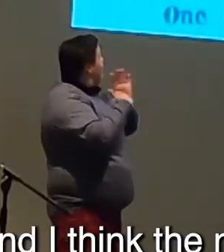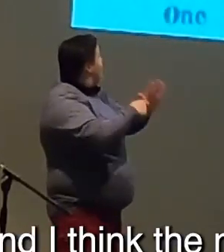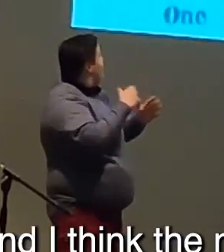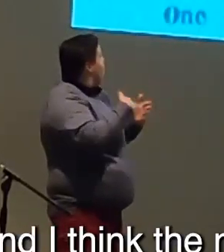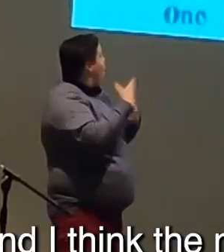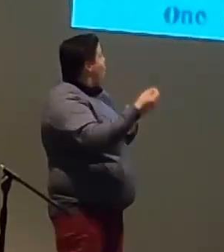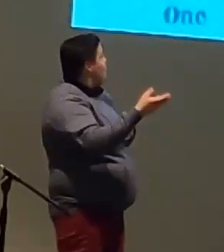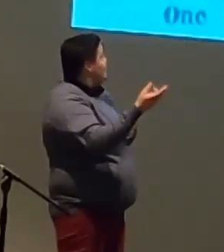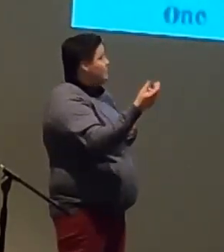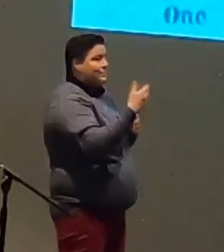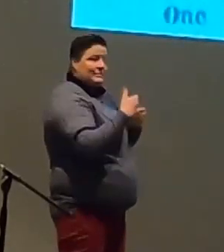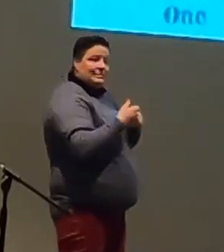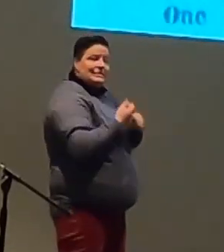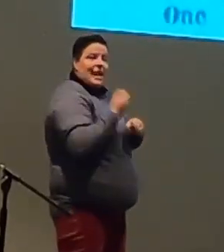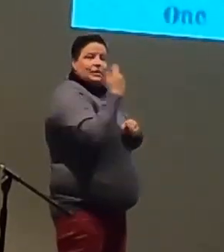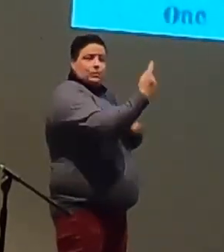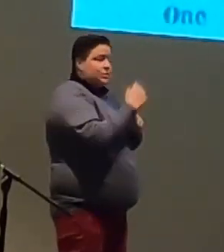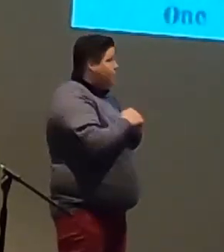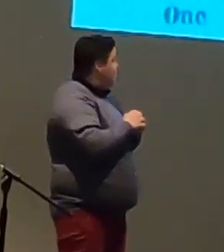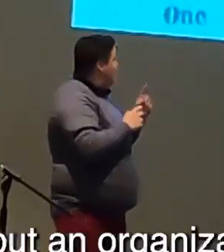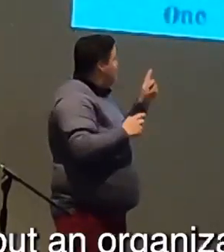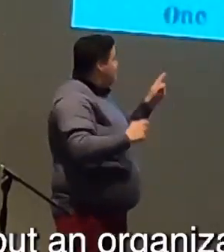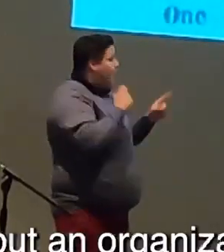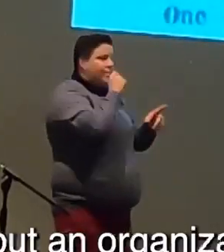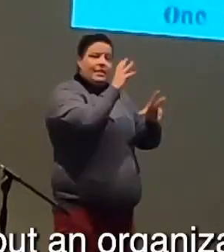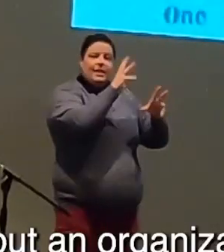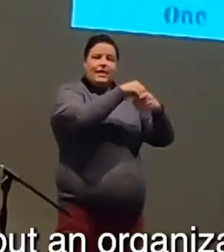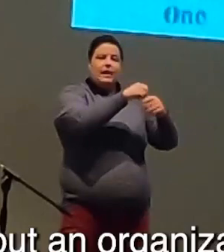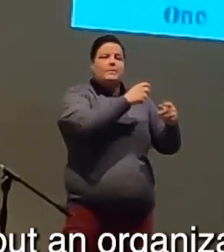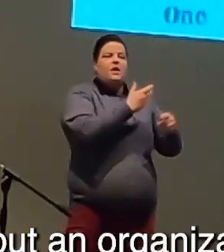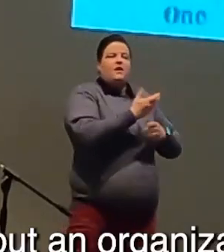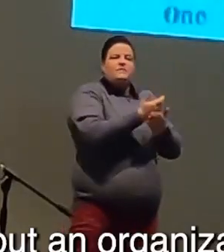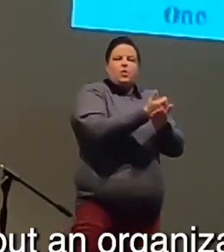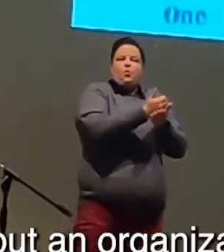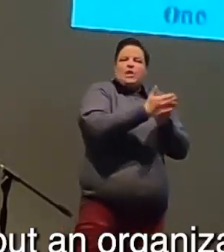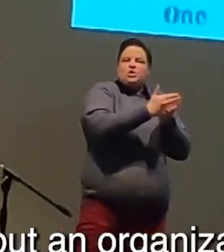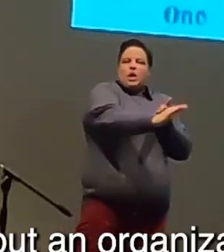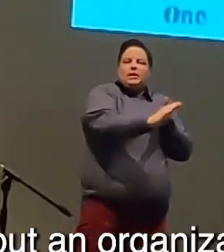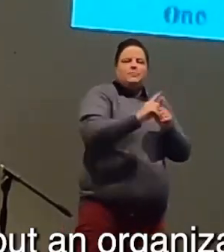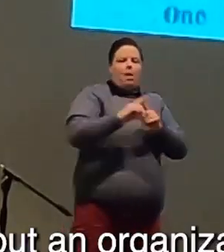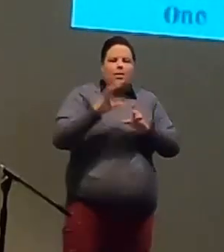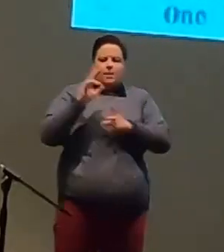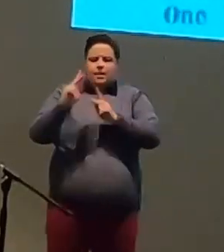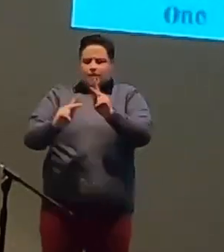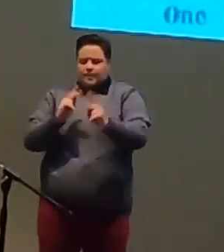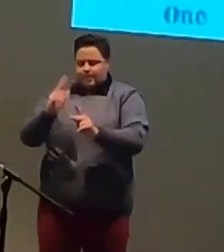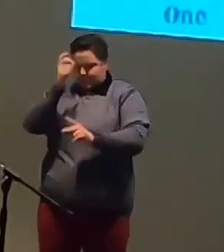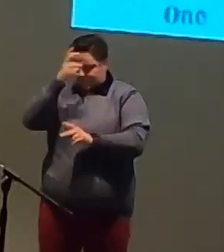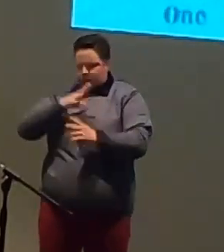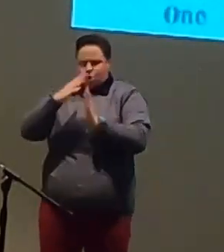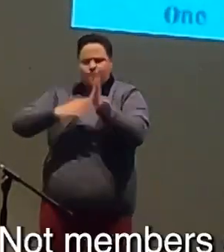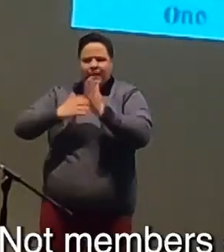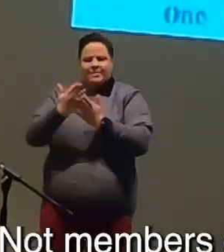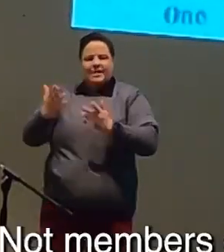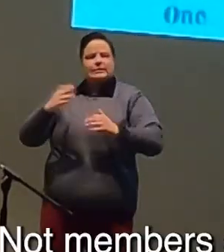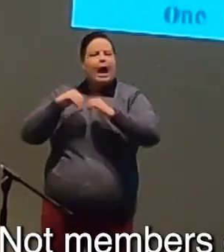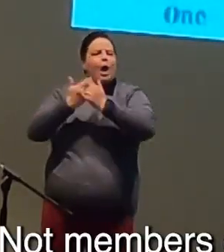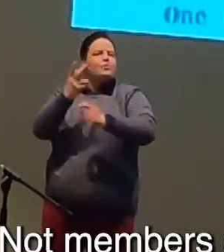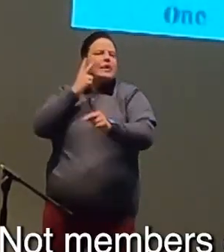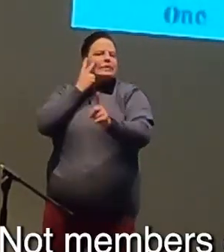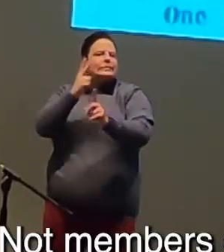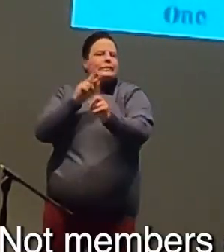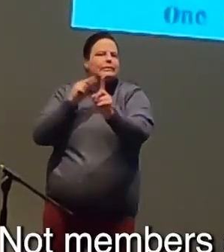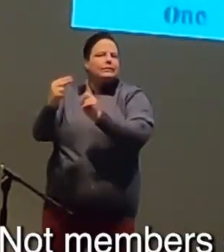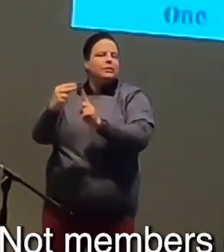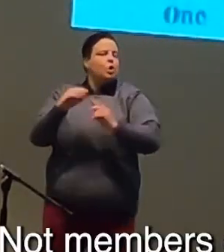best. Not an academy of the rejected, but an organization of men who paint things as they see them. No members of